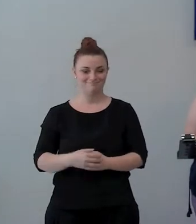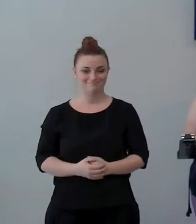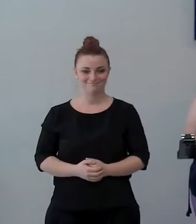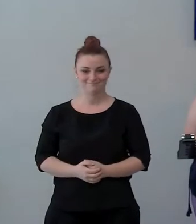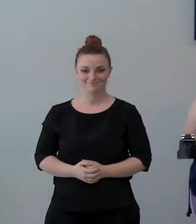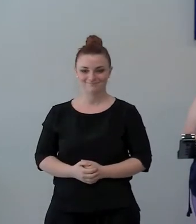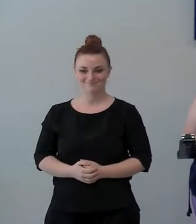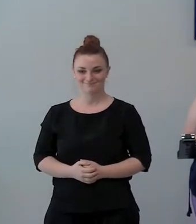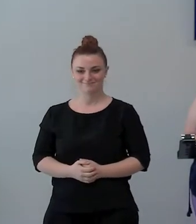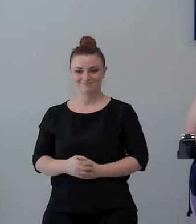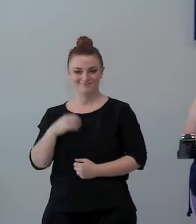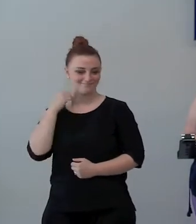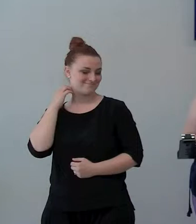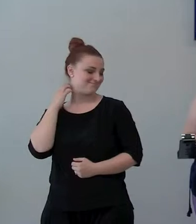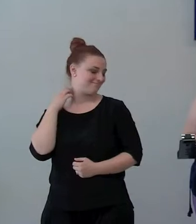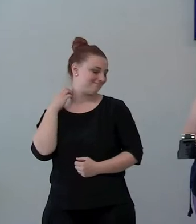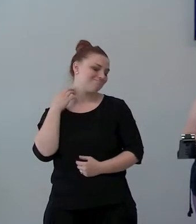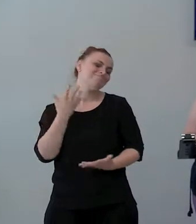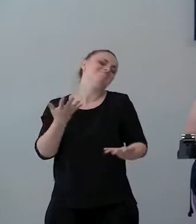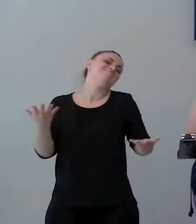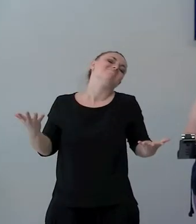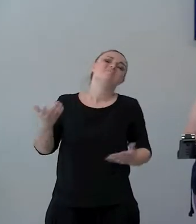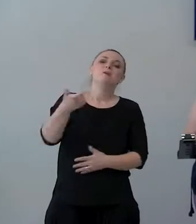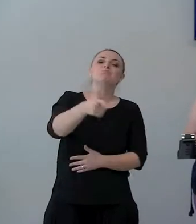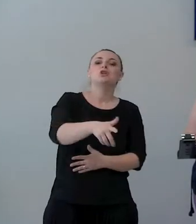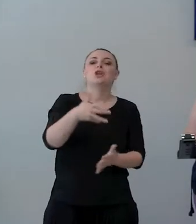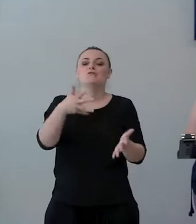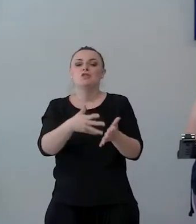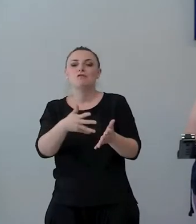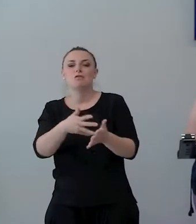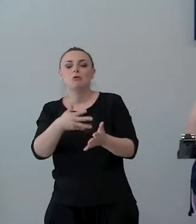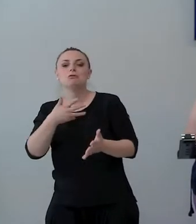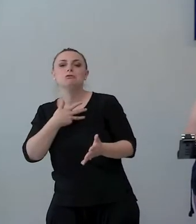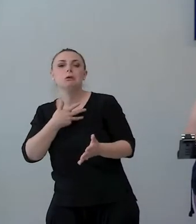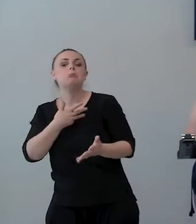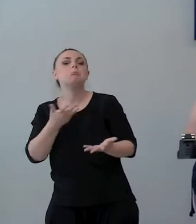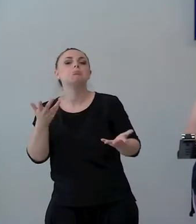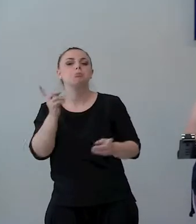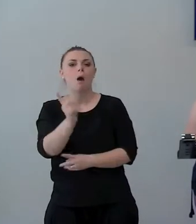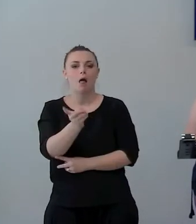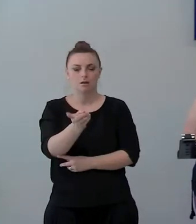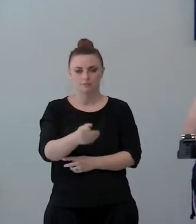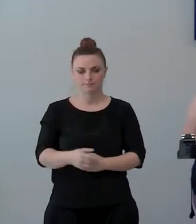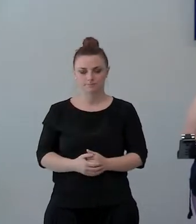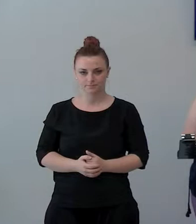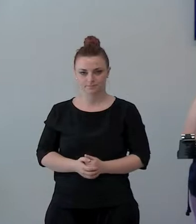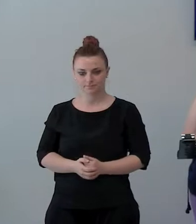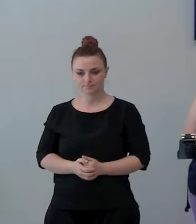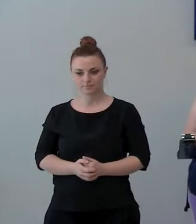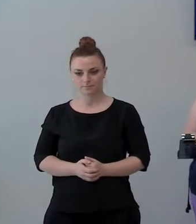going yes. Quindi perché? Perché possiamo avere problema nel dormire? So why can we